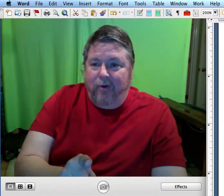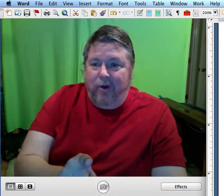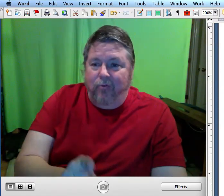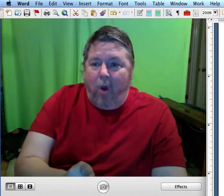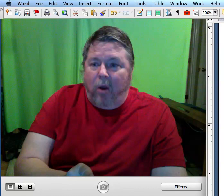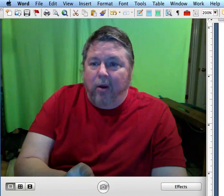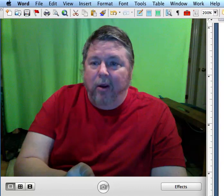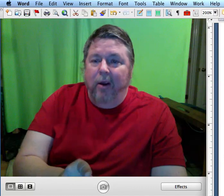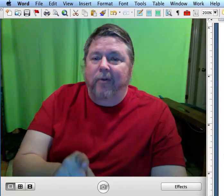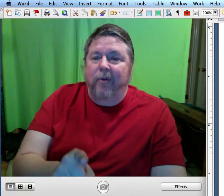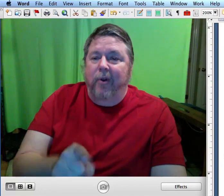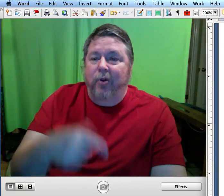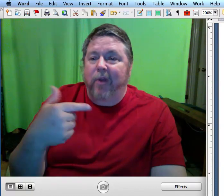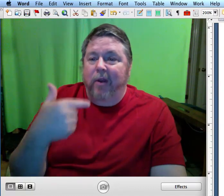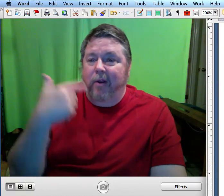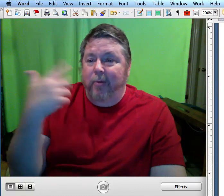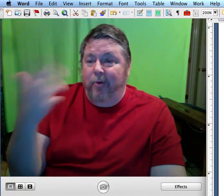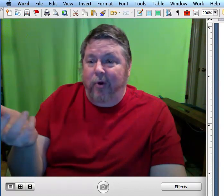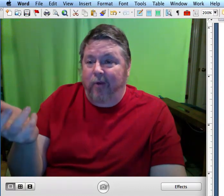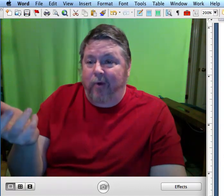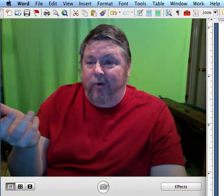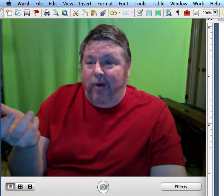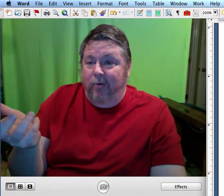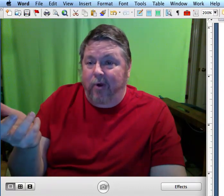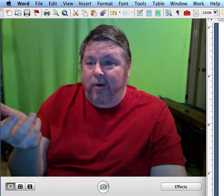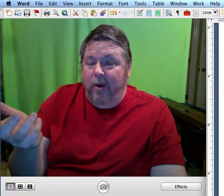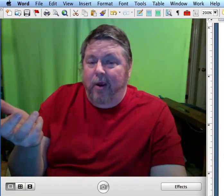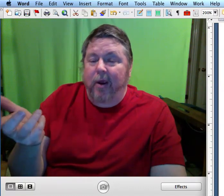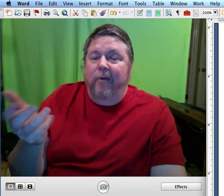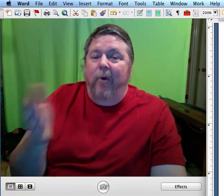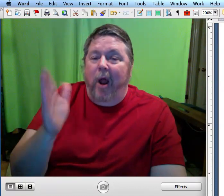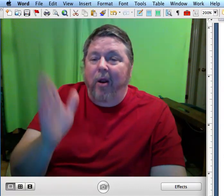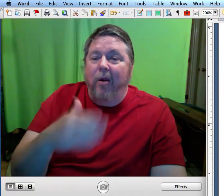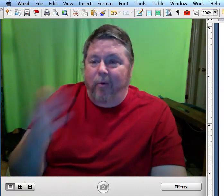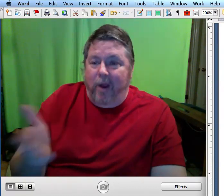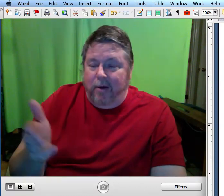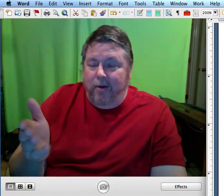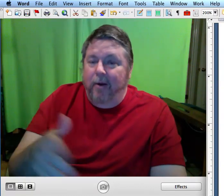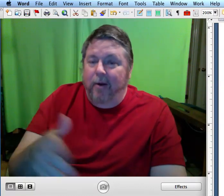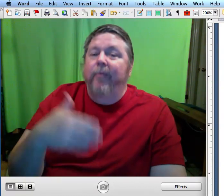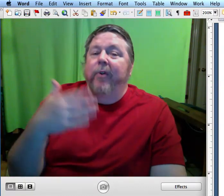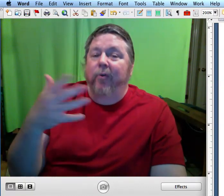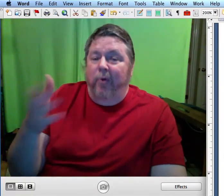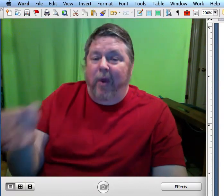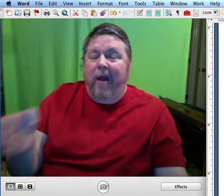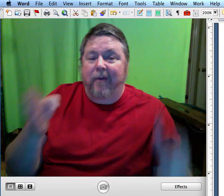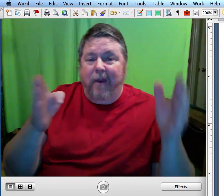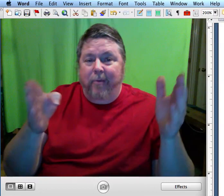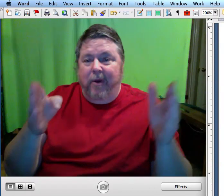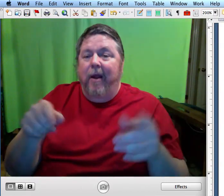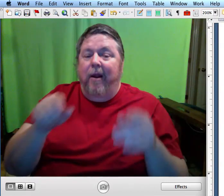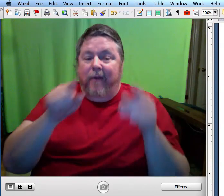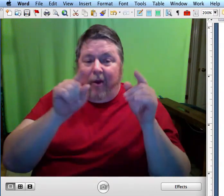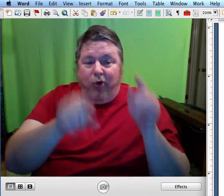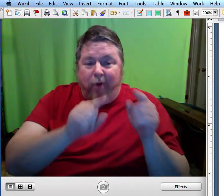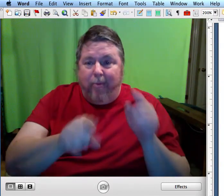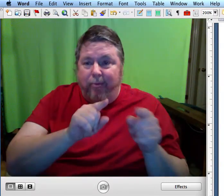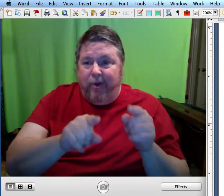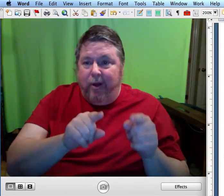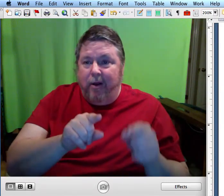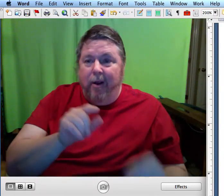that you did wrong so that you think that the majority of what you did was wrong. So along the way, you had a segment, it's got